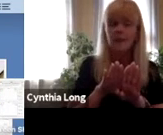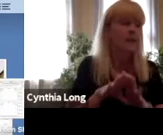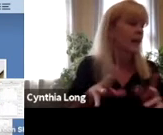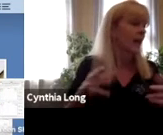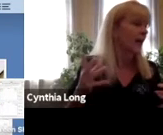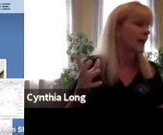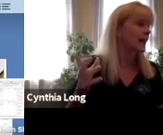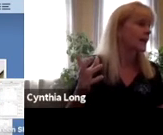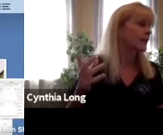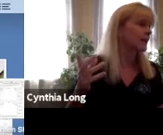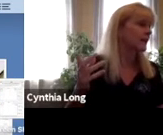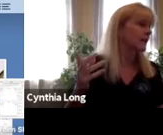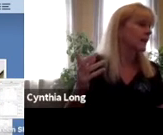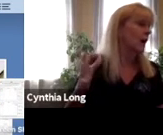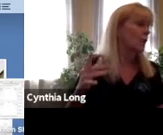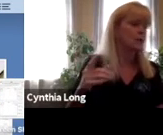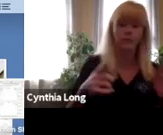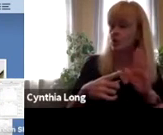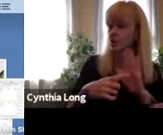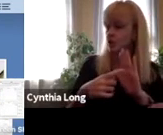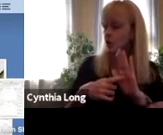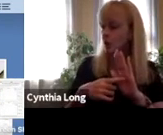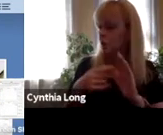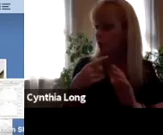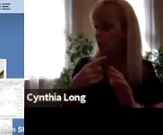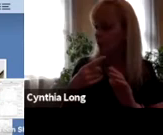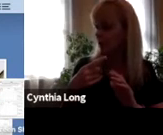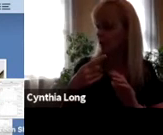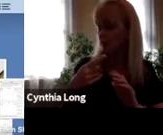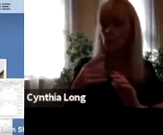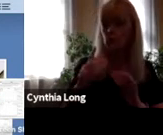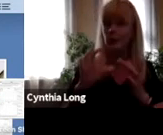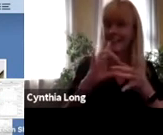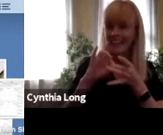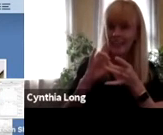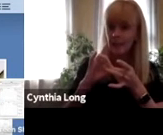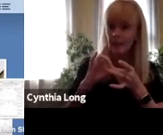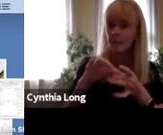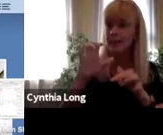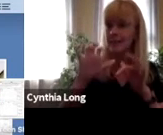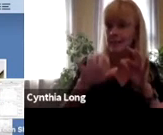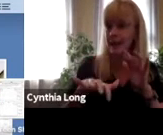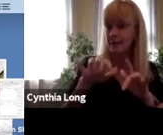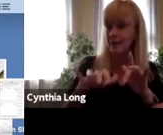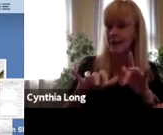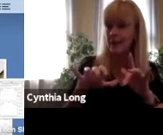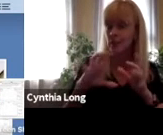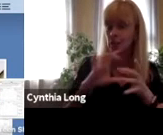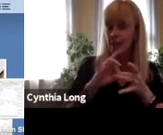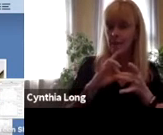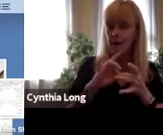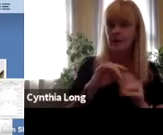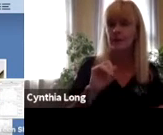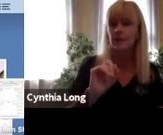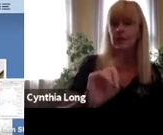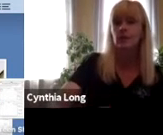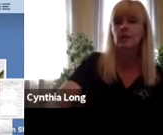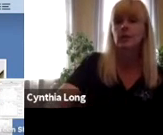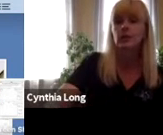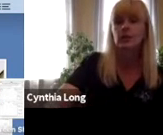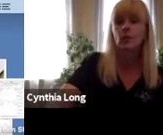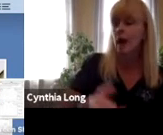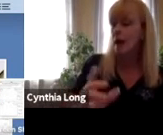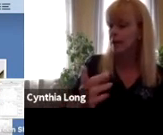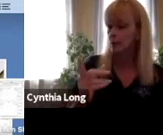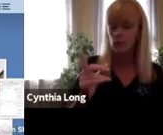close out. And I want to show you your link. I'm going to type that in the chat